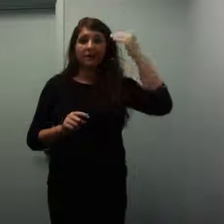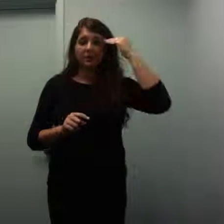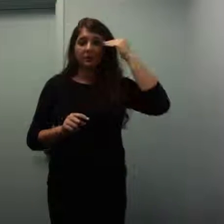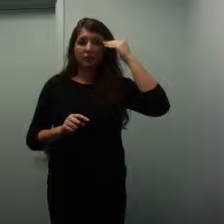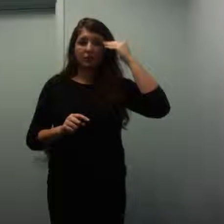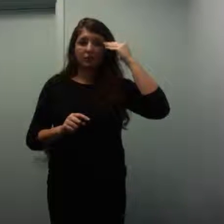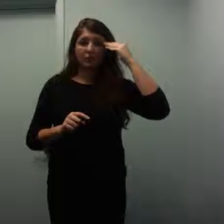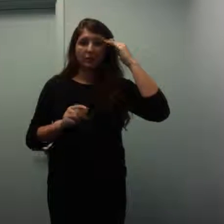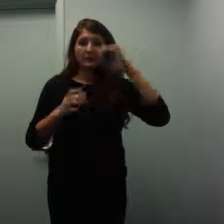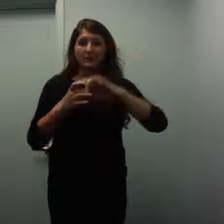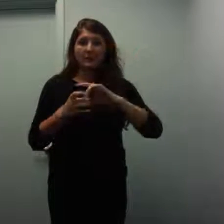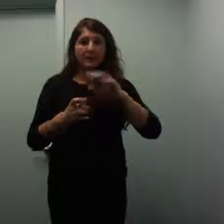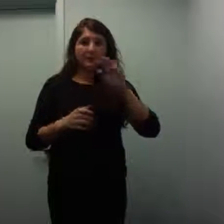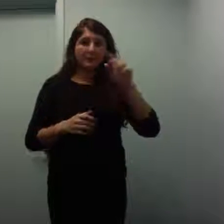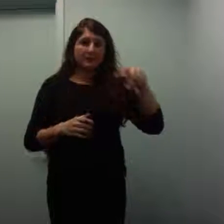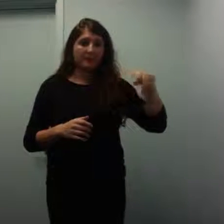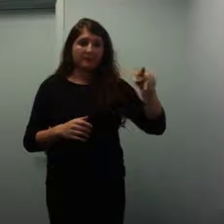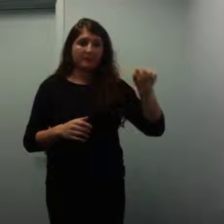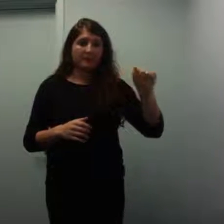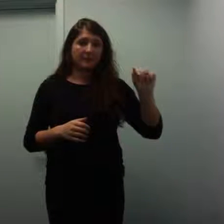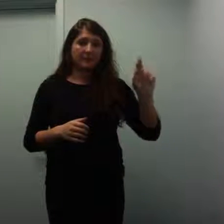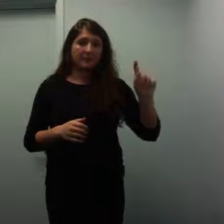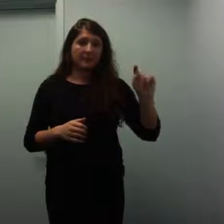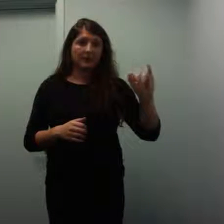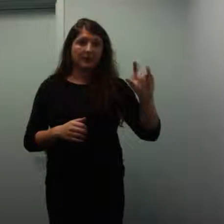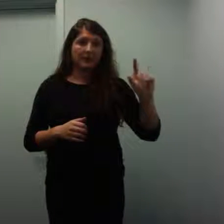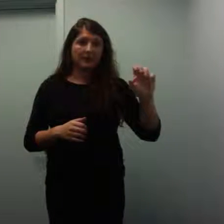air, at different temperatures.